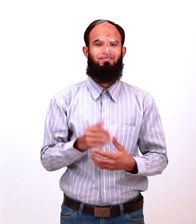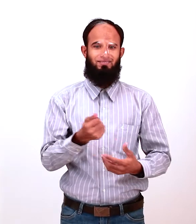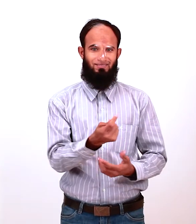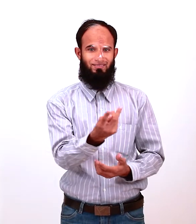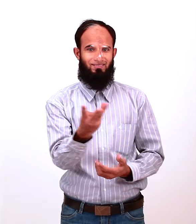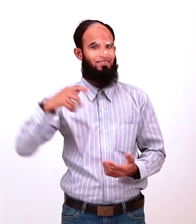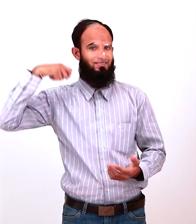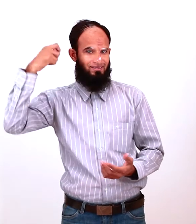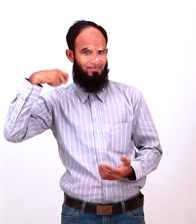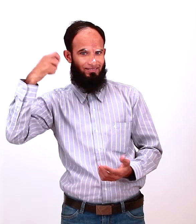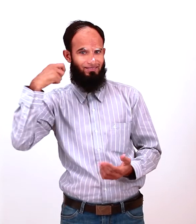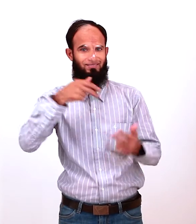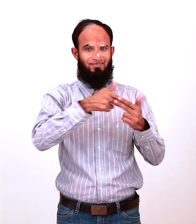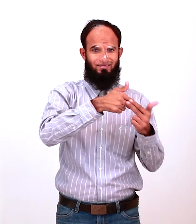Most movies are about 2 hours long.